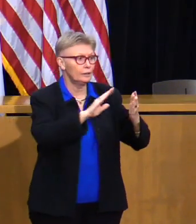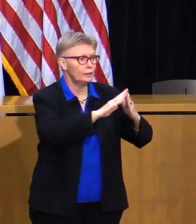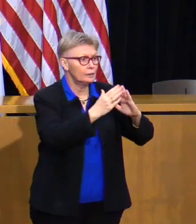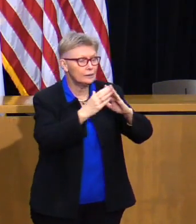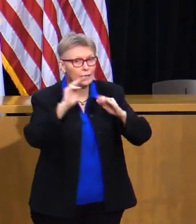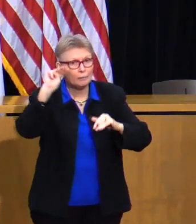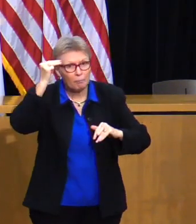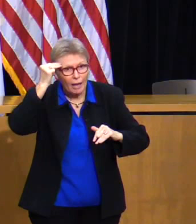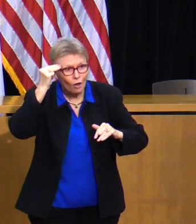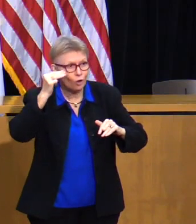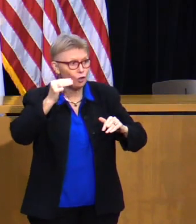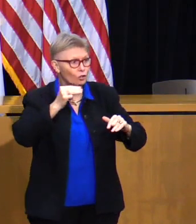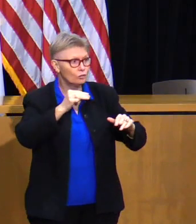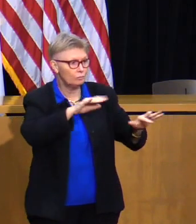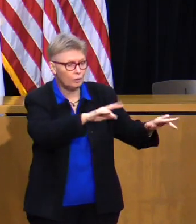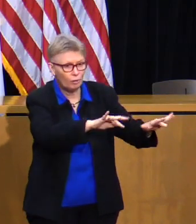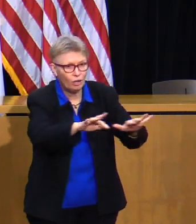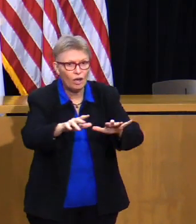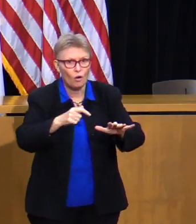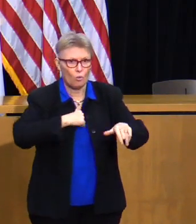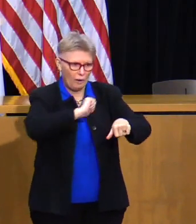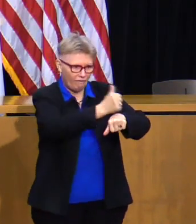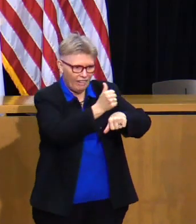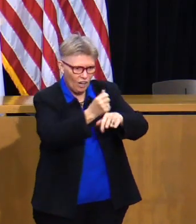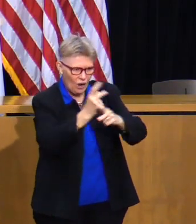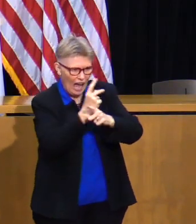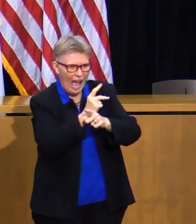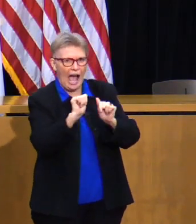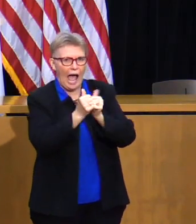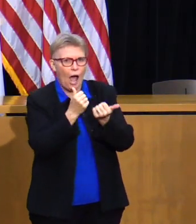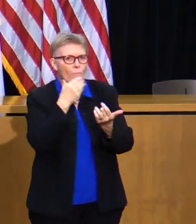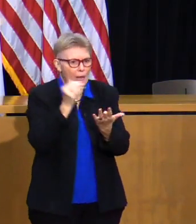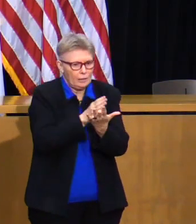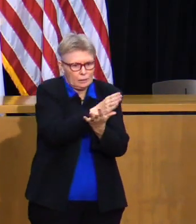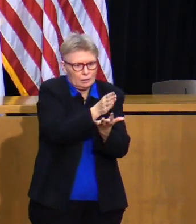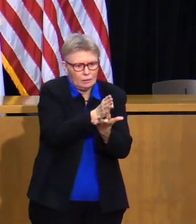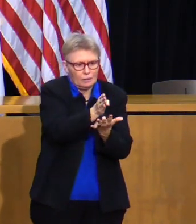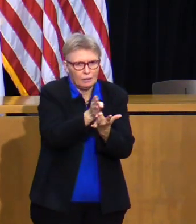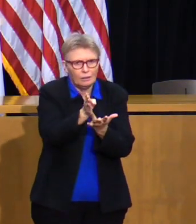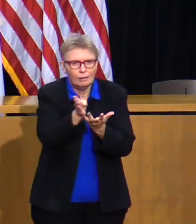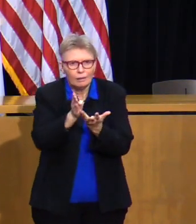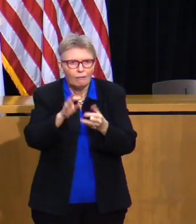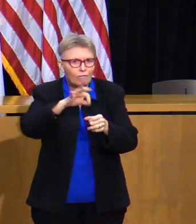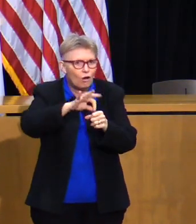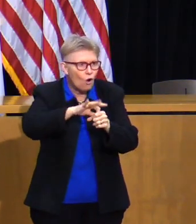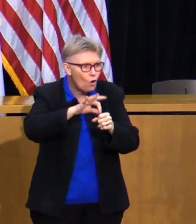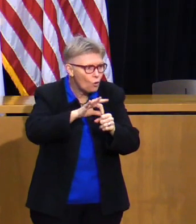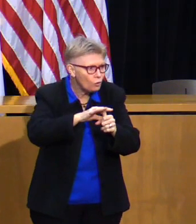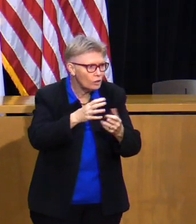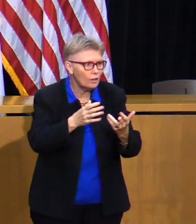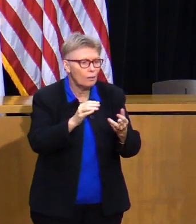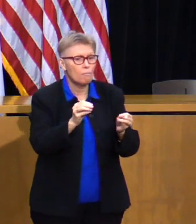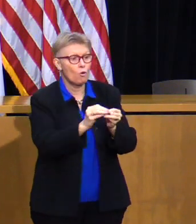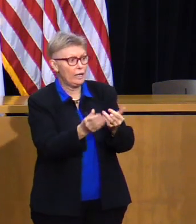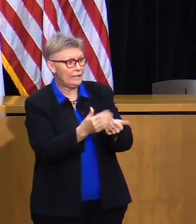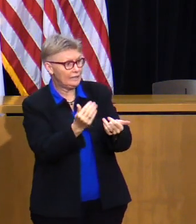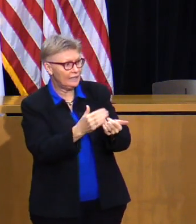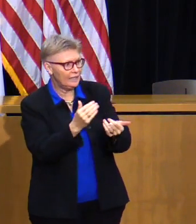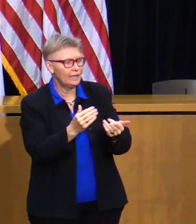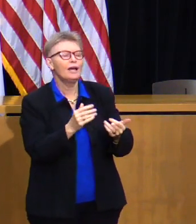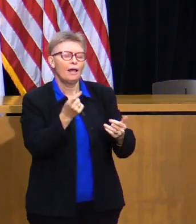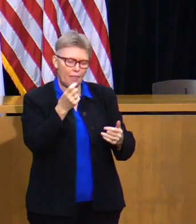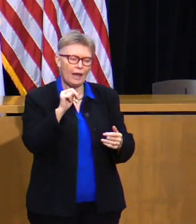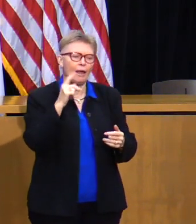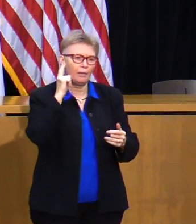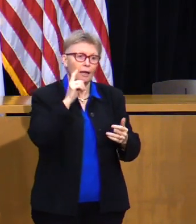of us did to create pathways to voting early or to voting by mail will probably make it possible